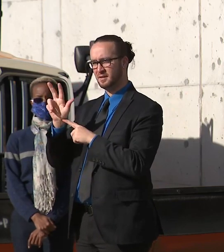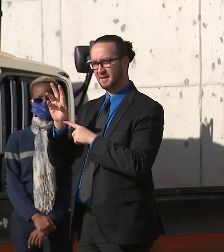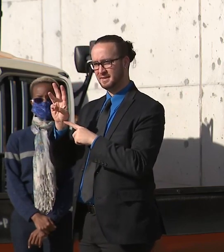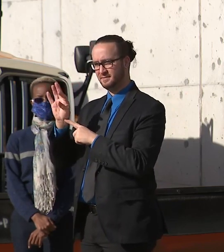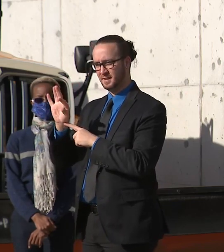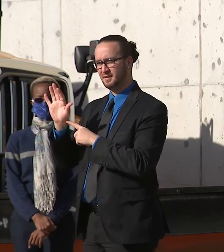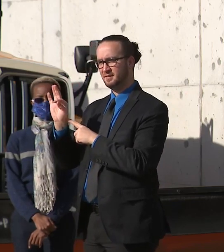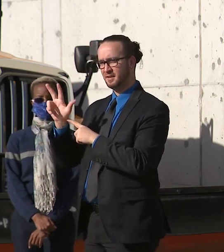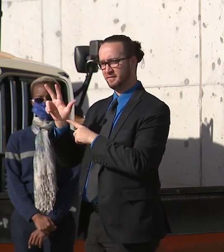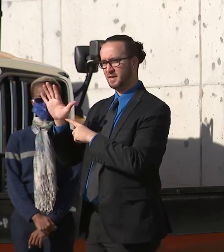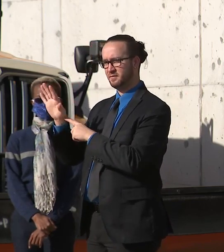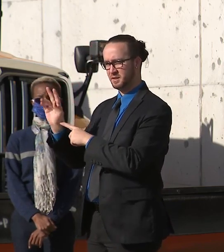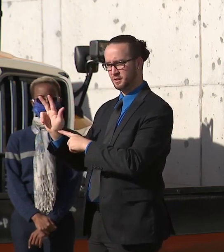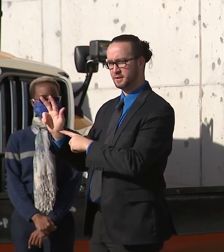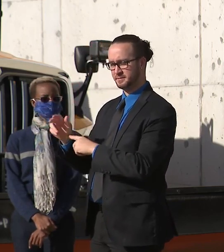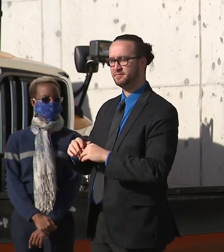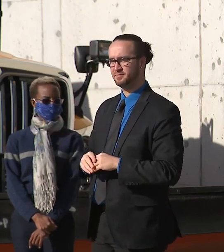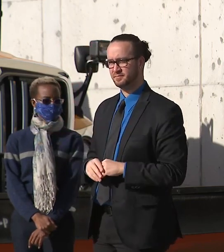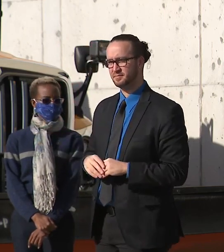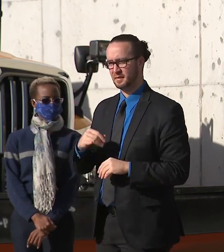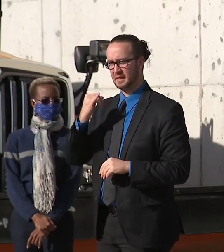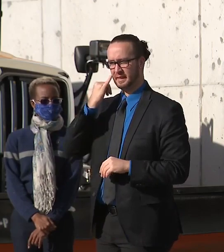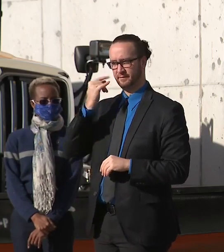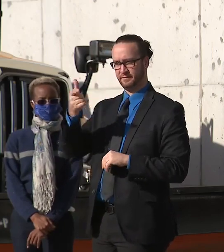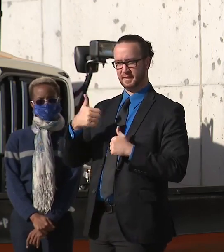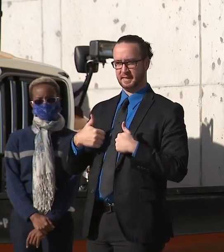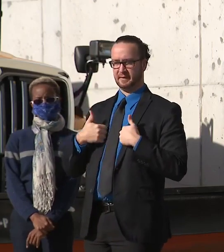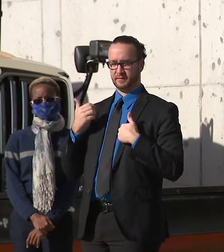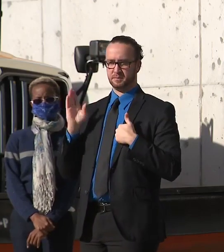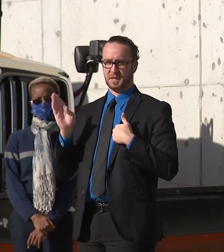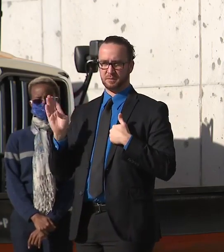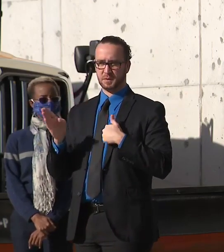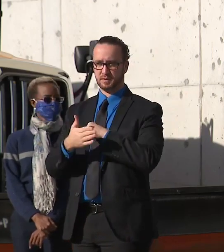410-396-5352. Thank you very much.